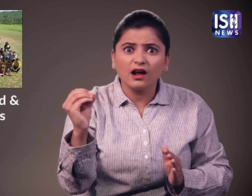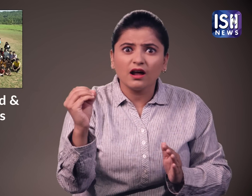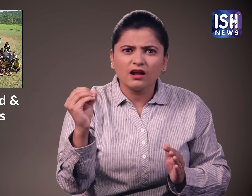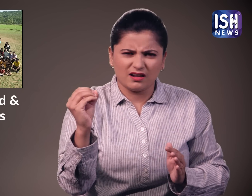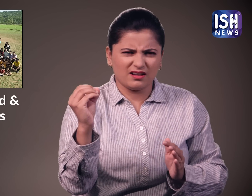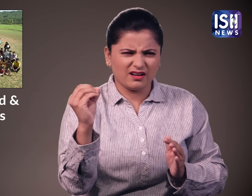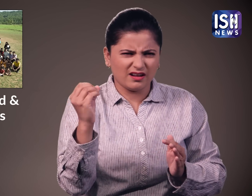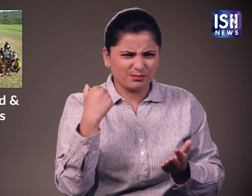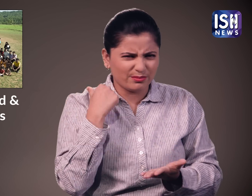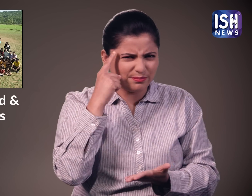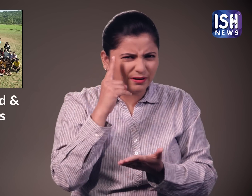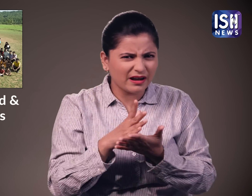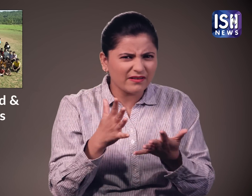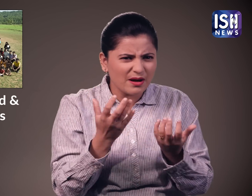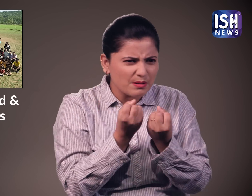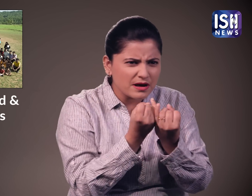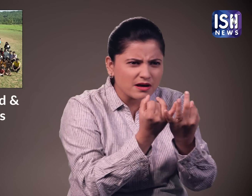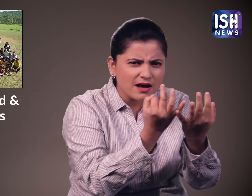Unbelievable! Having twins is rare!